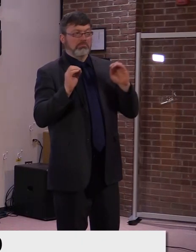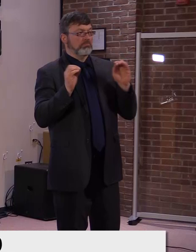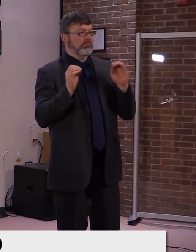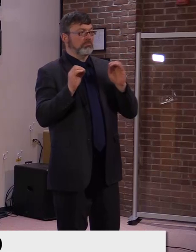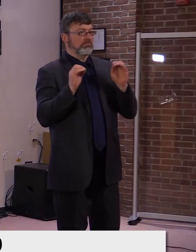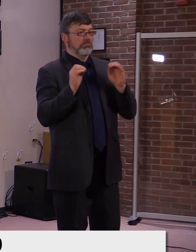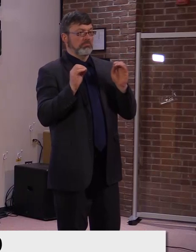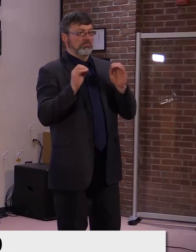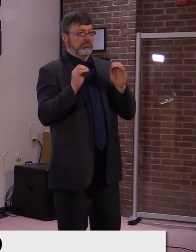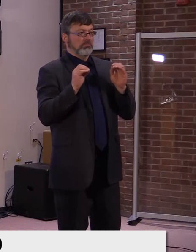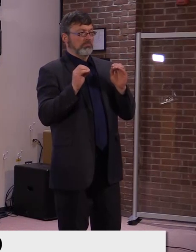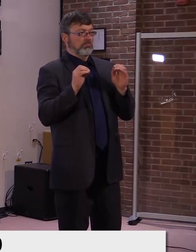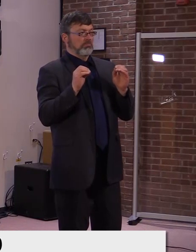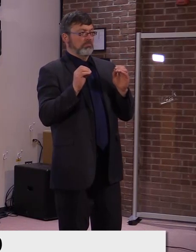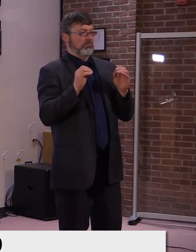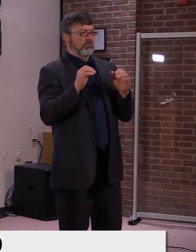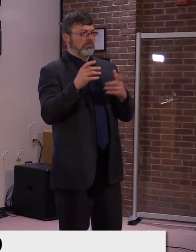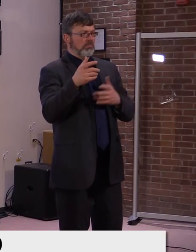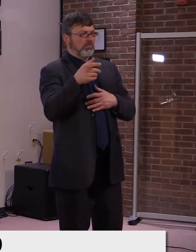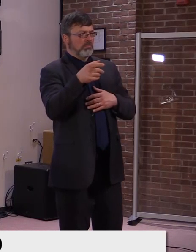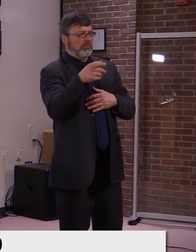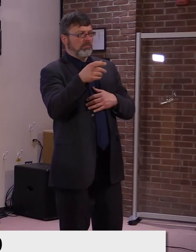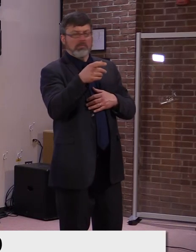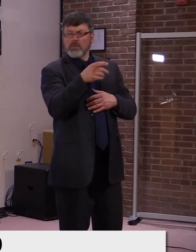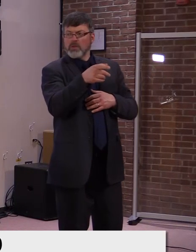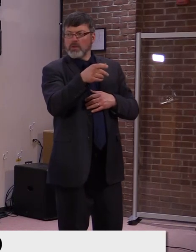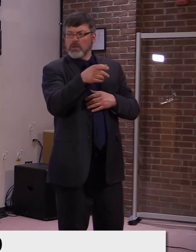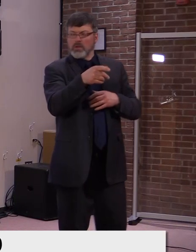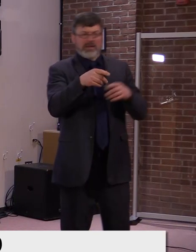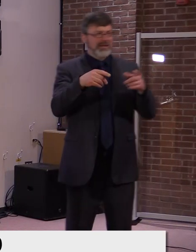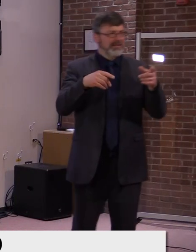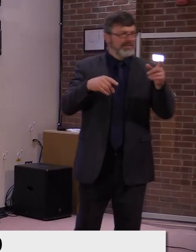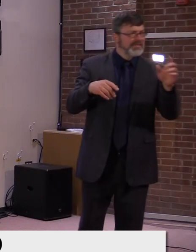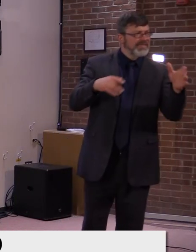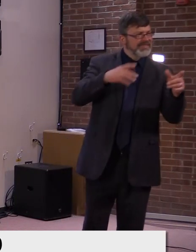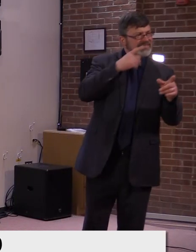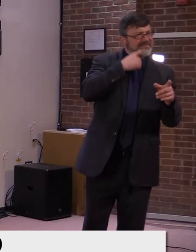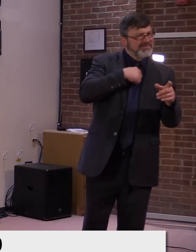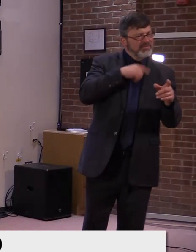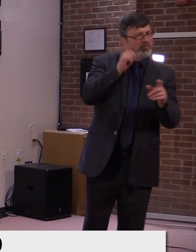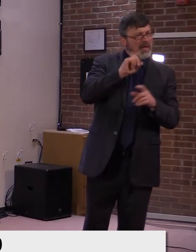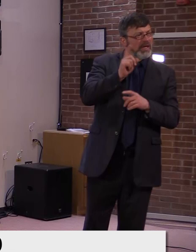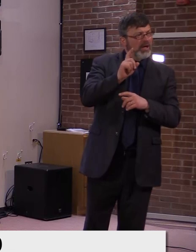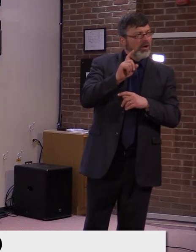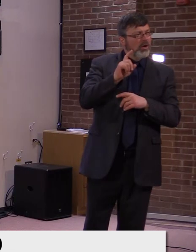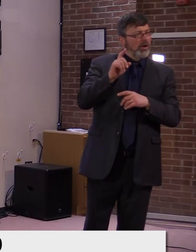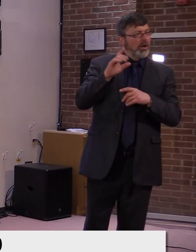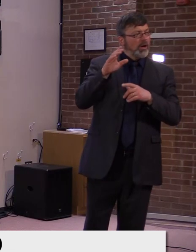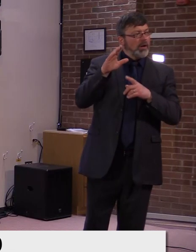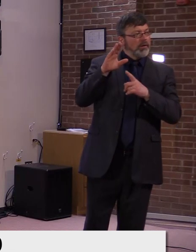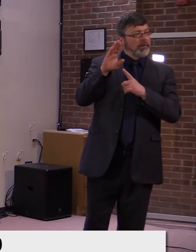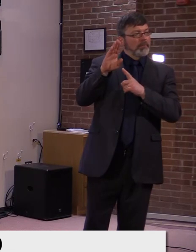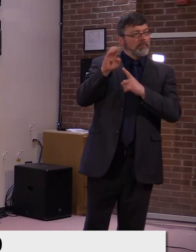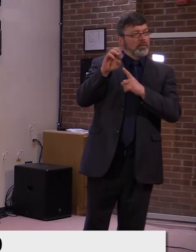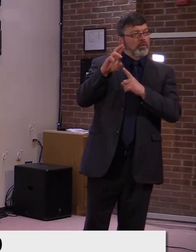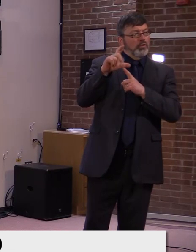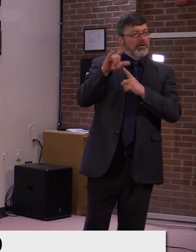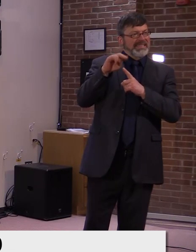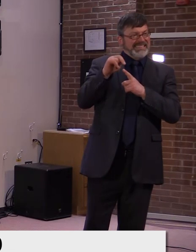situation down. You said it was at the Berlin site. Is that correct? Yes, on Sunday.